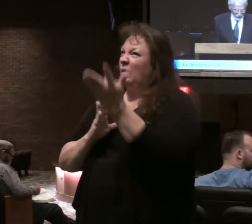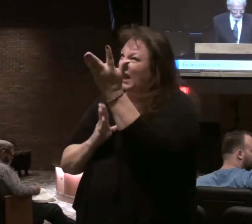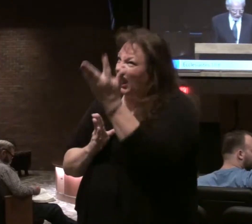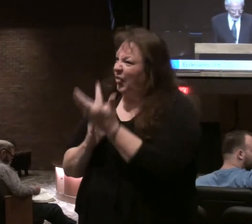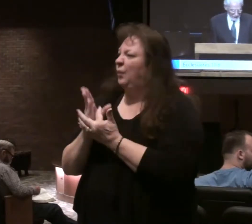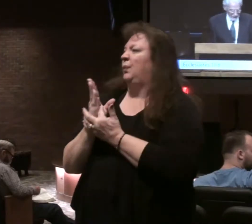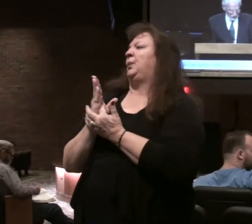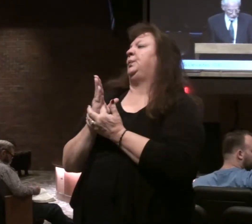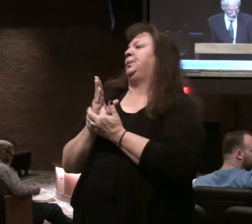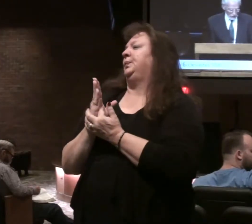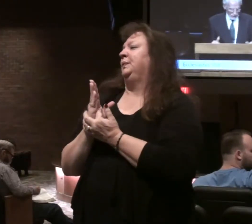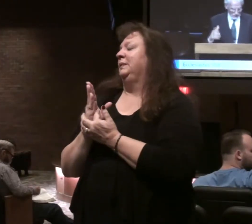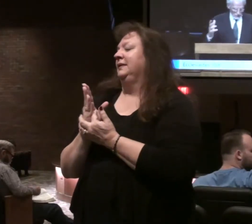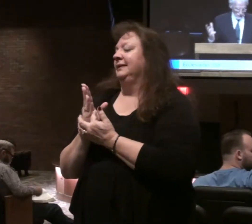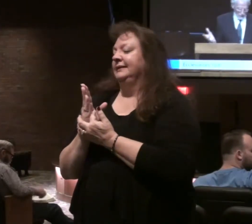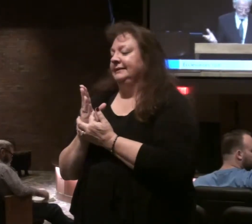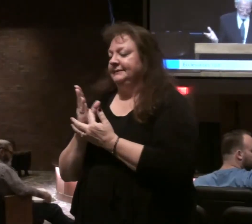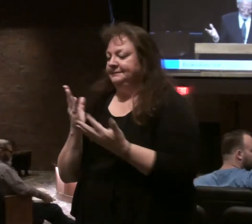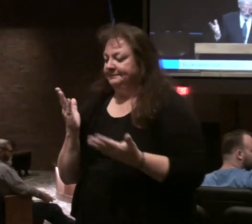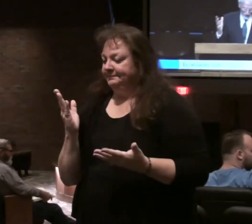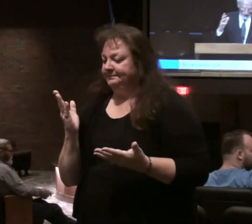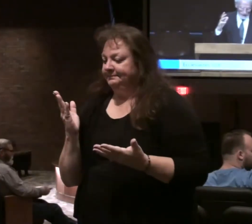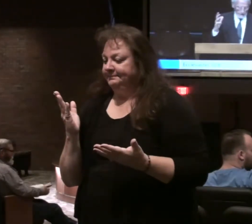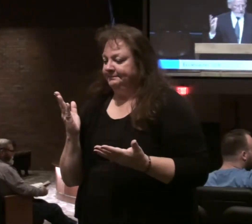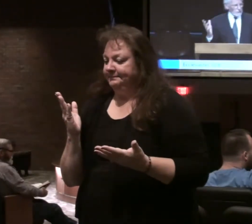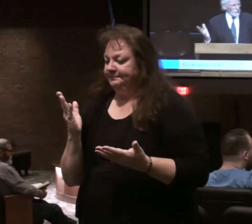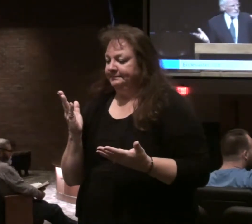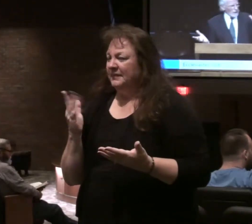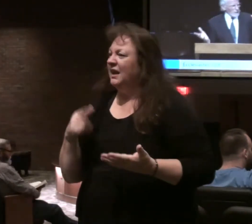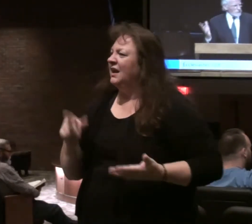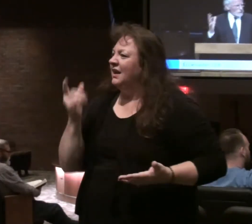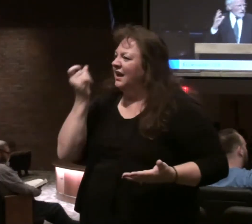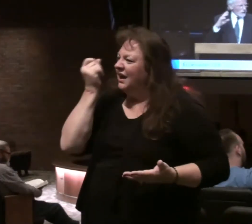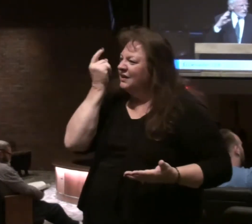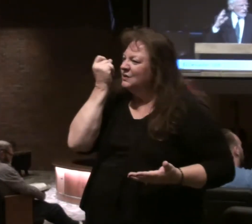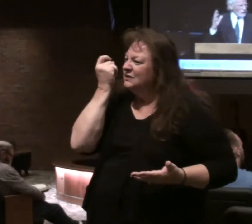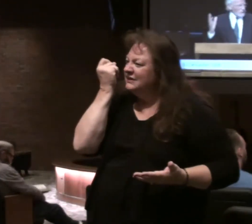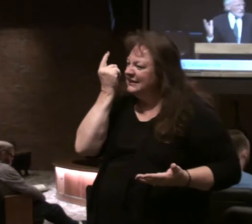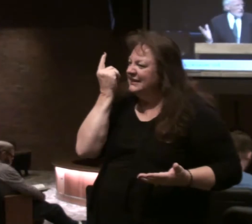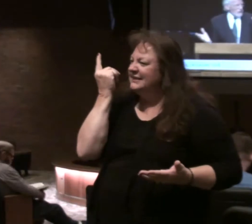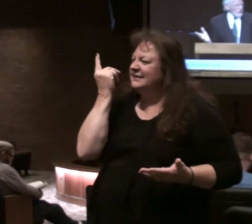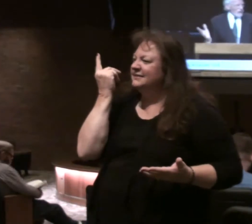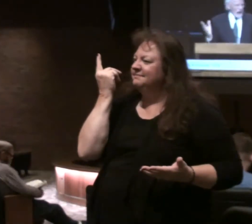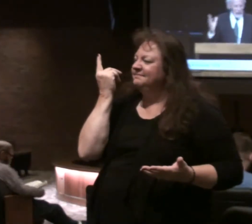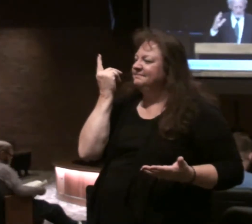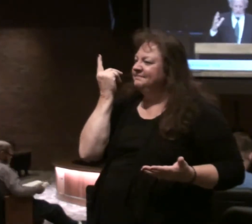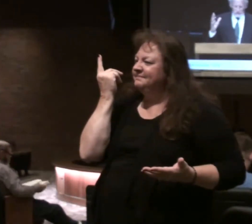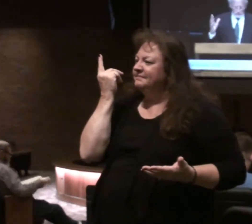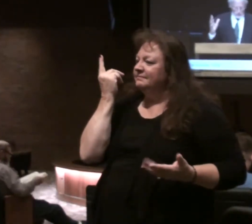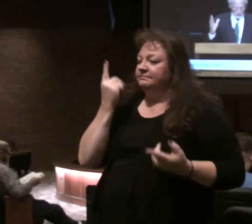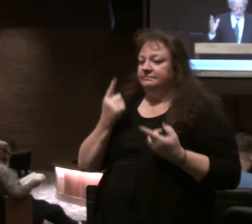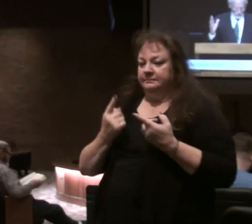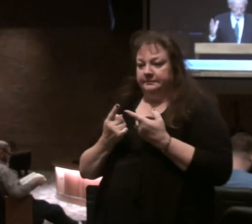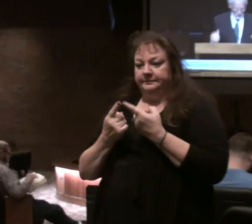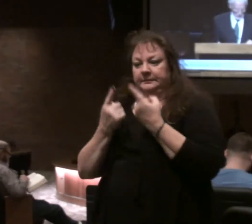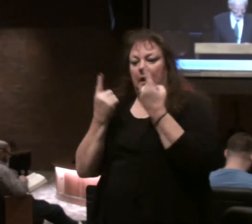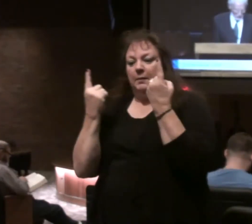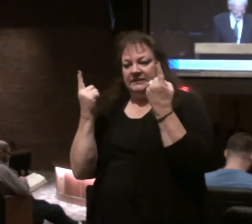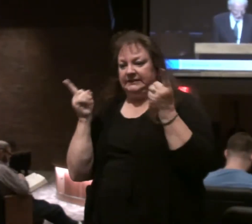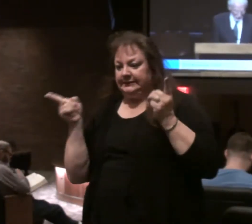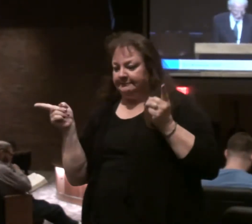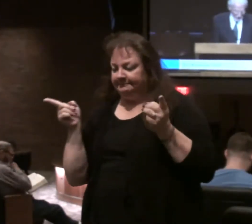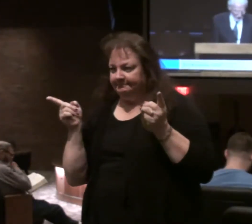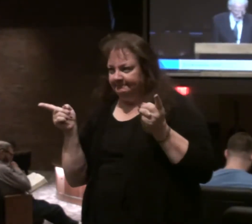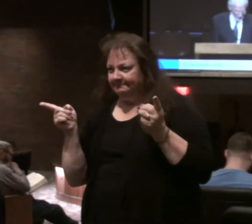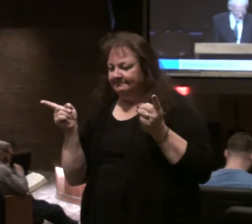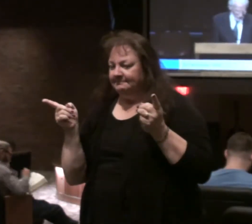what he talked about. So here are things, and you realize there are opposites.